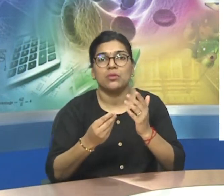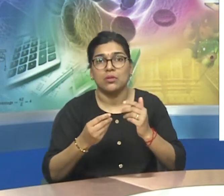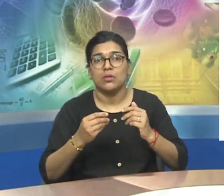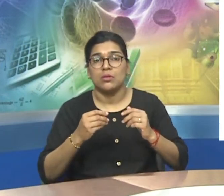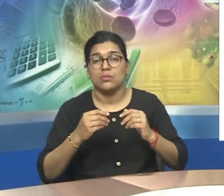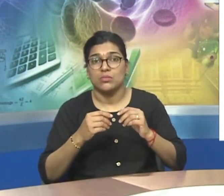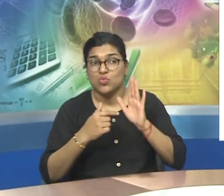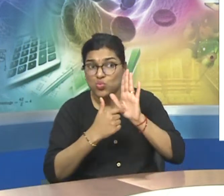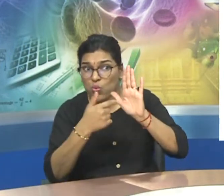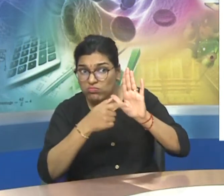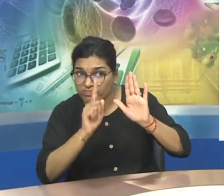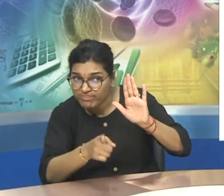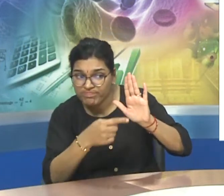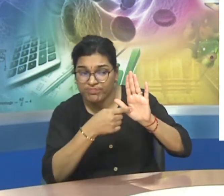together.